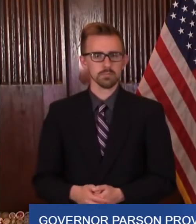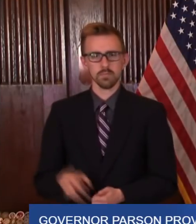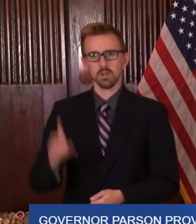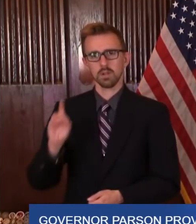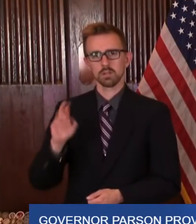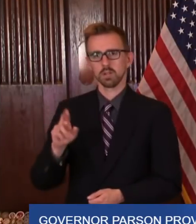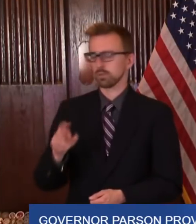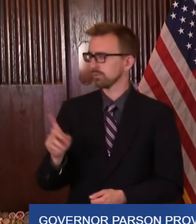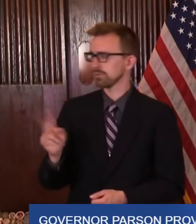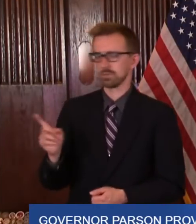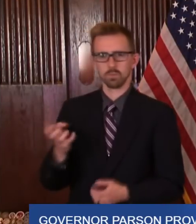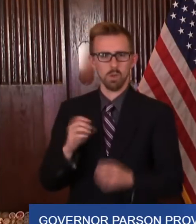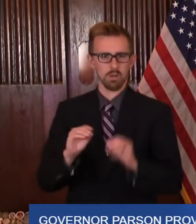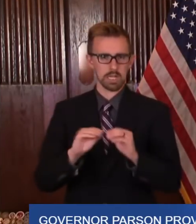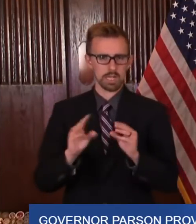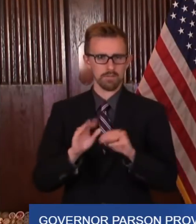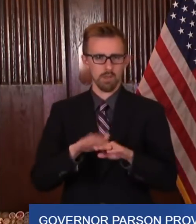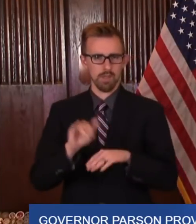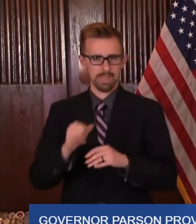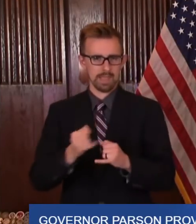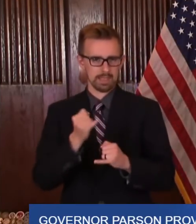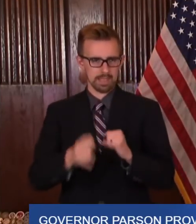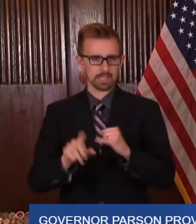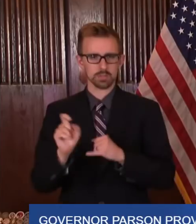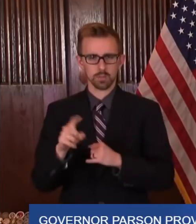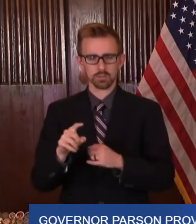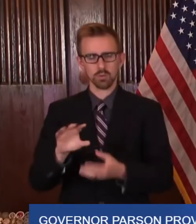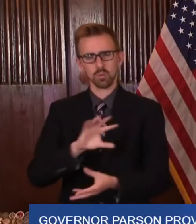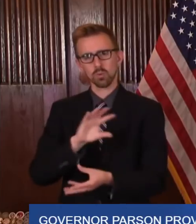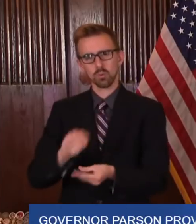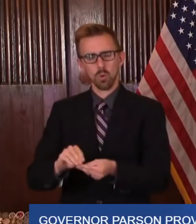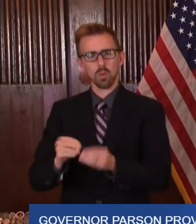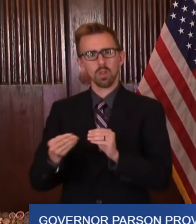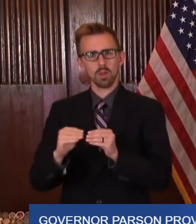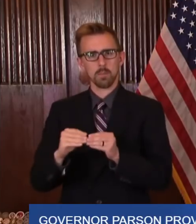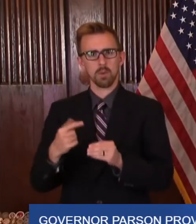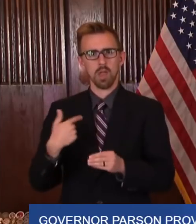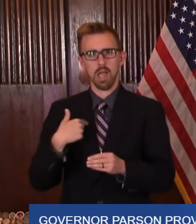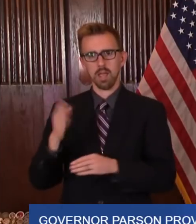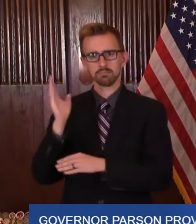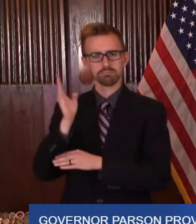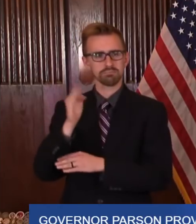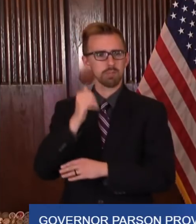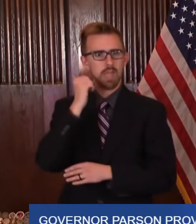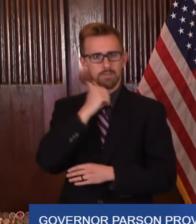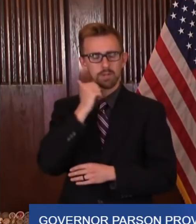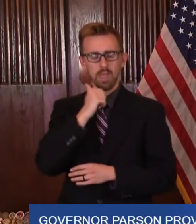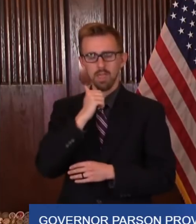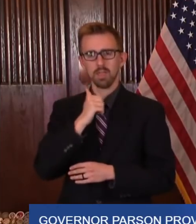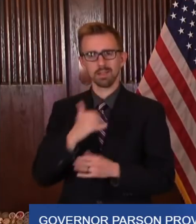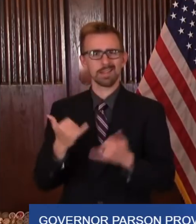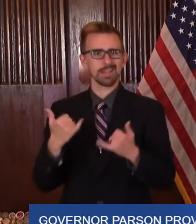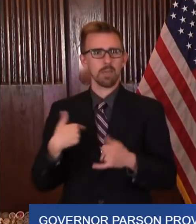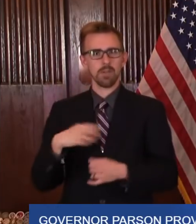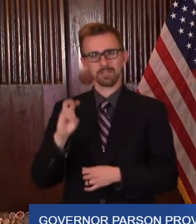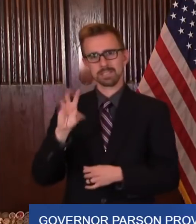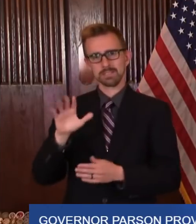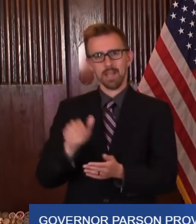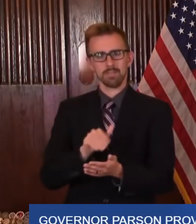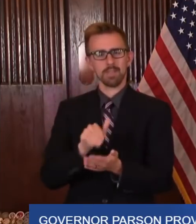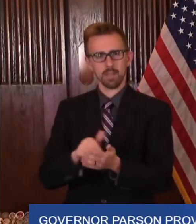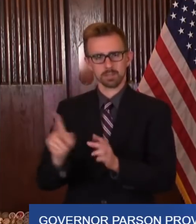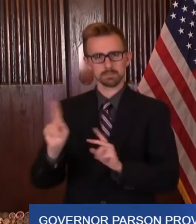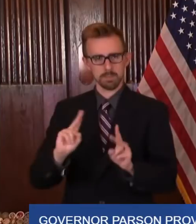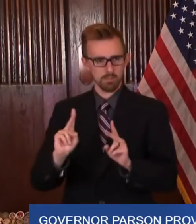Dr. Williams, just a clarification on that last question. The total number that I present every day, such as today we had